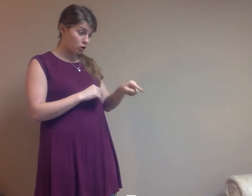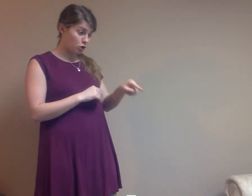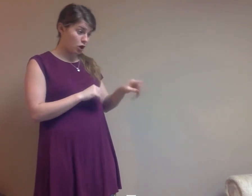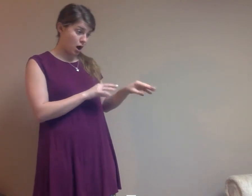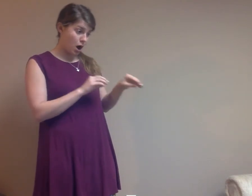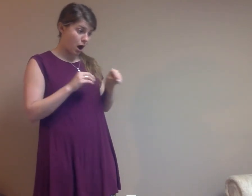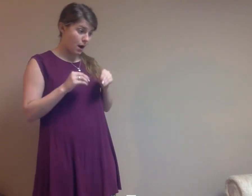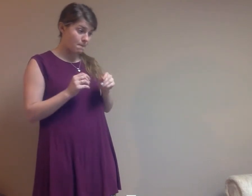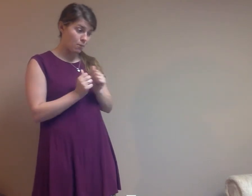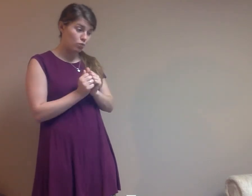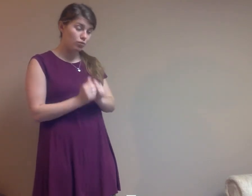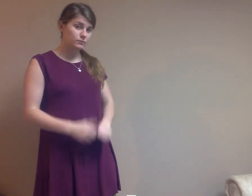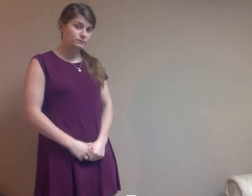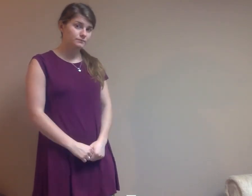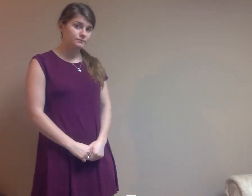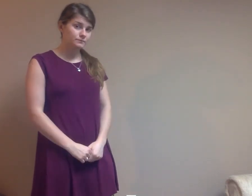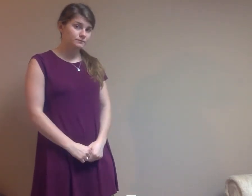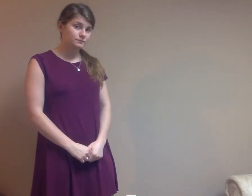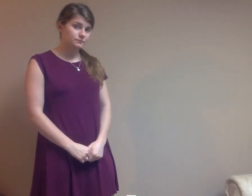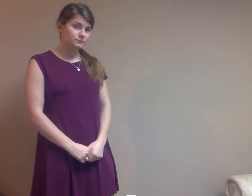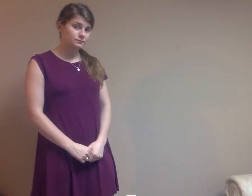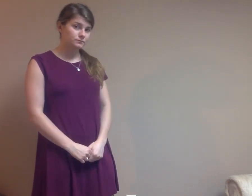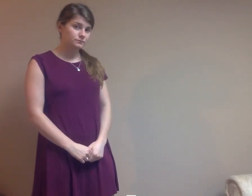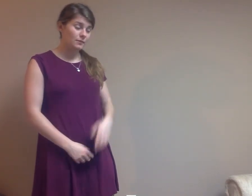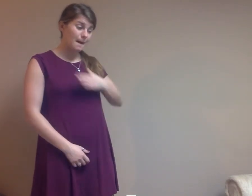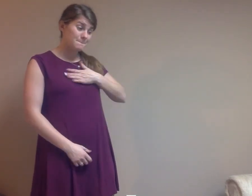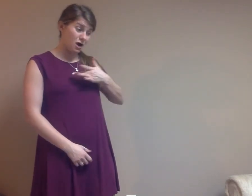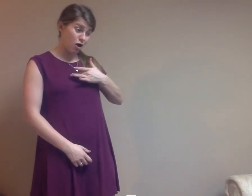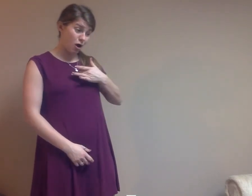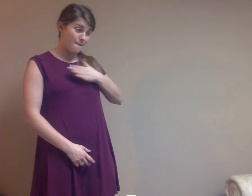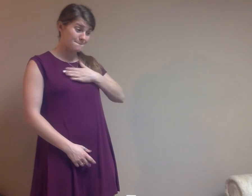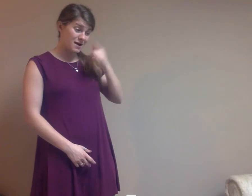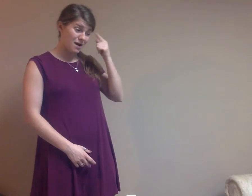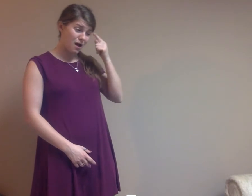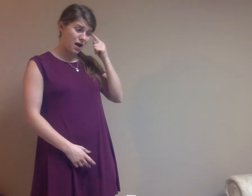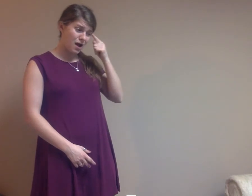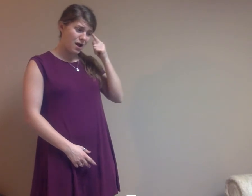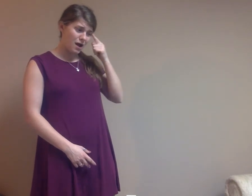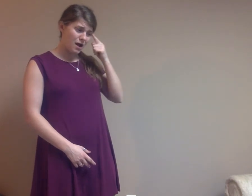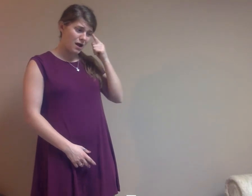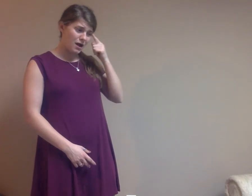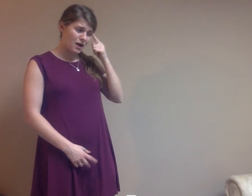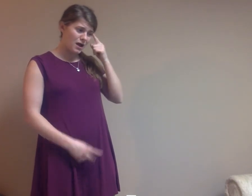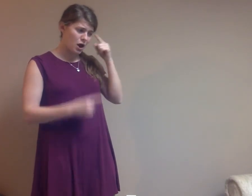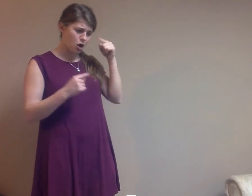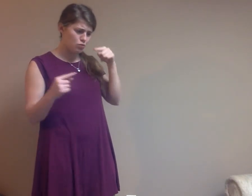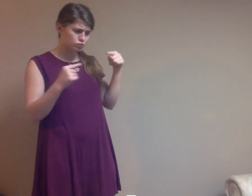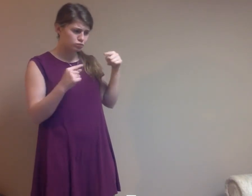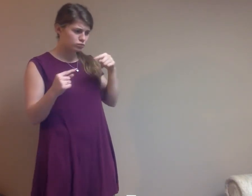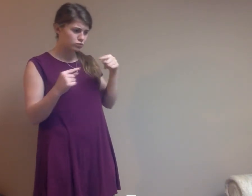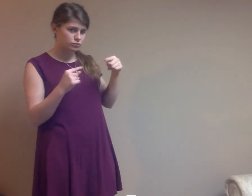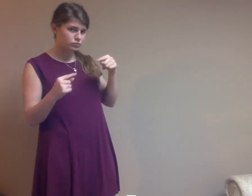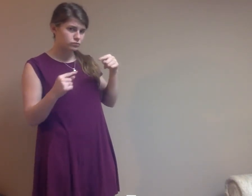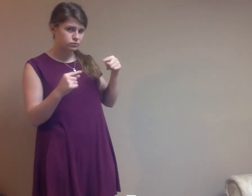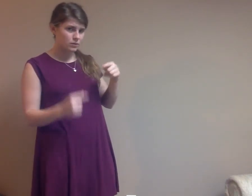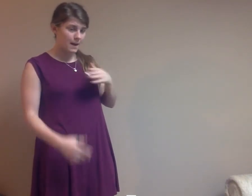My head says that actually, you know, long term and for everything for April, the best thing is that she stays where she is and